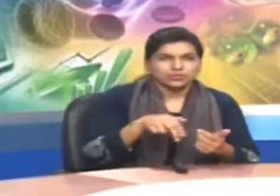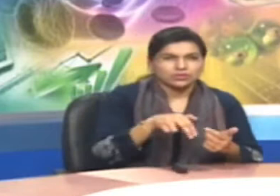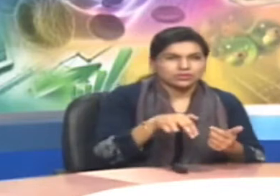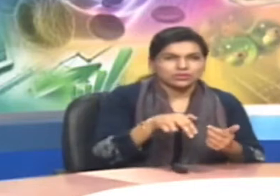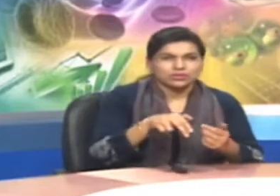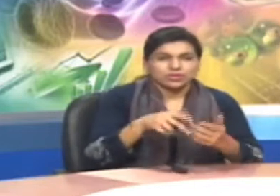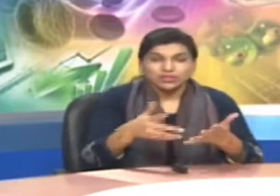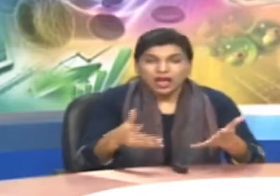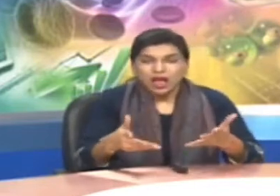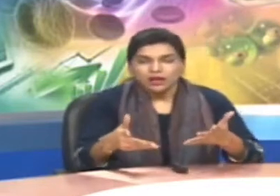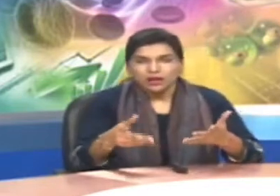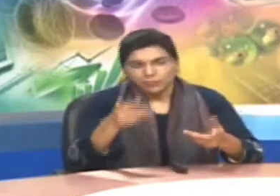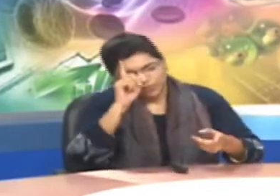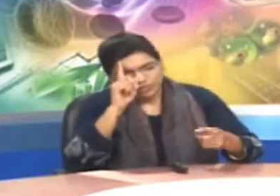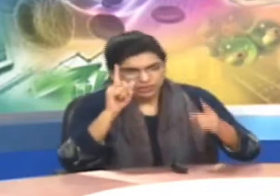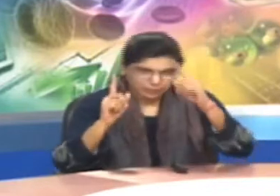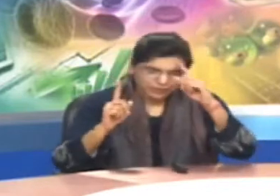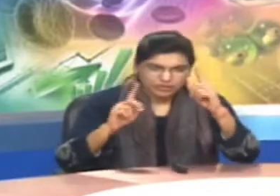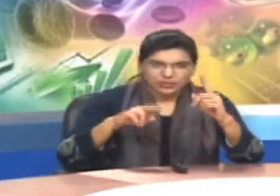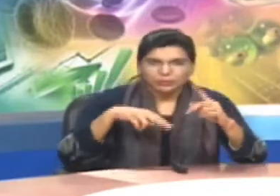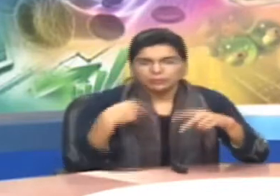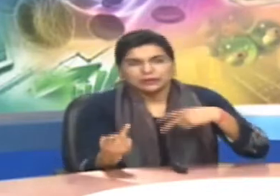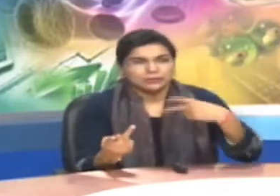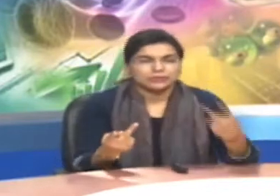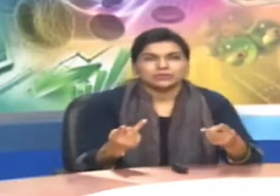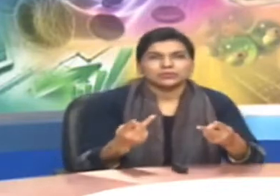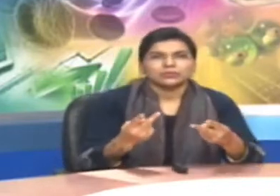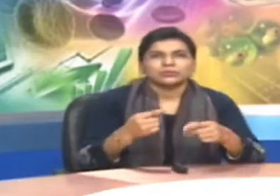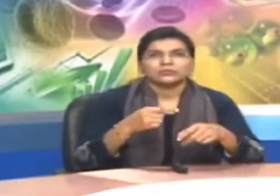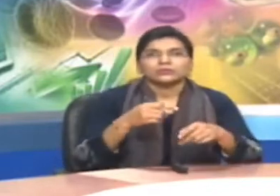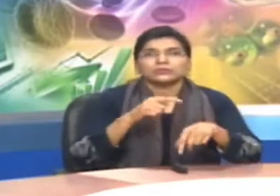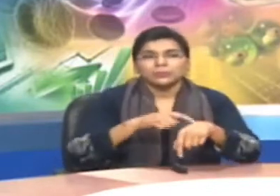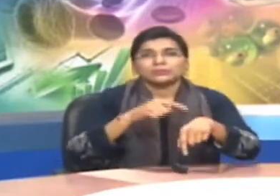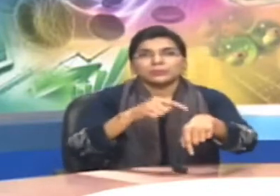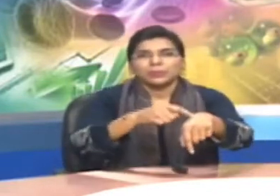I seldom ran into things.